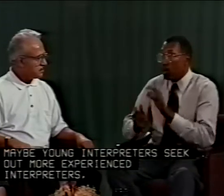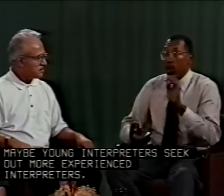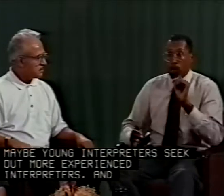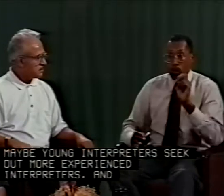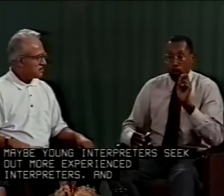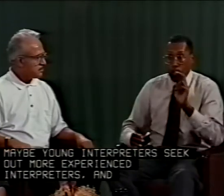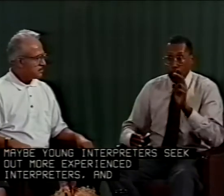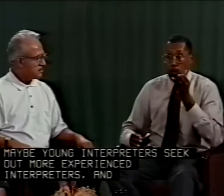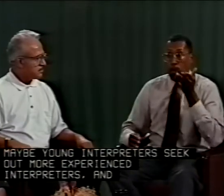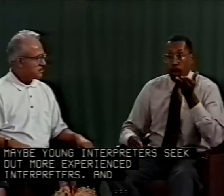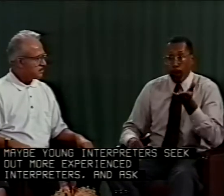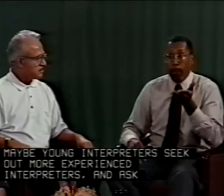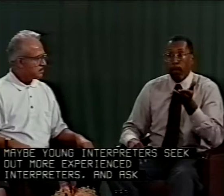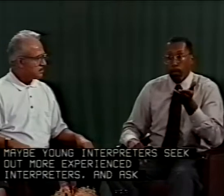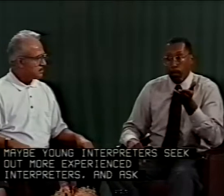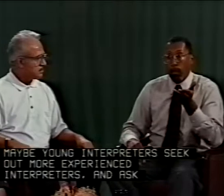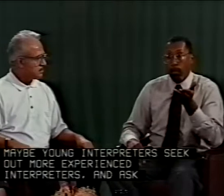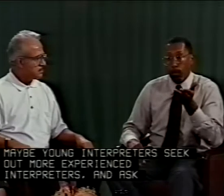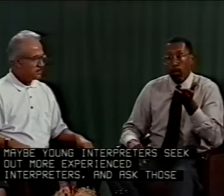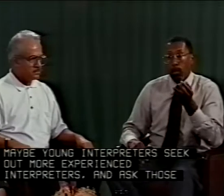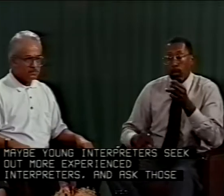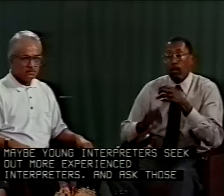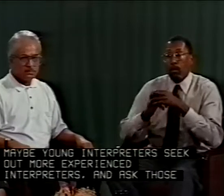they're willing to mentor them.